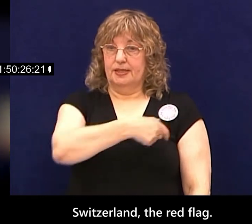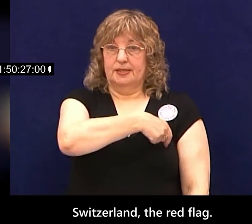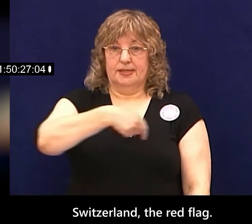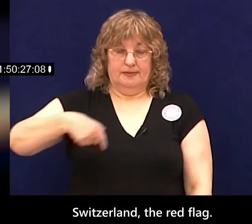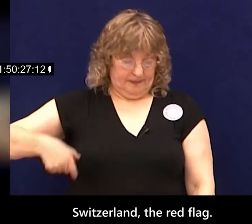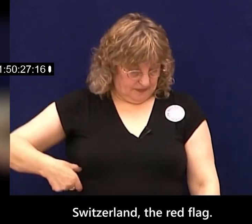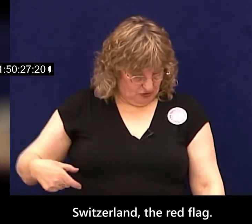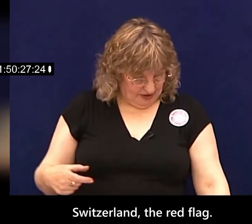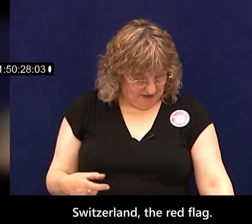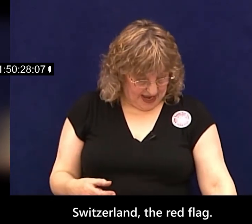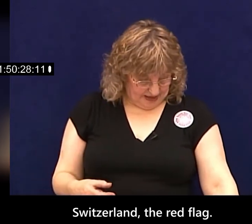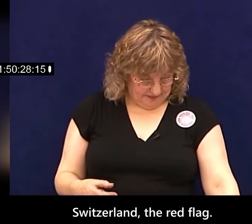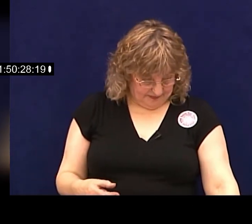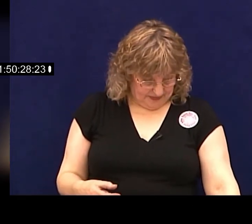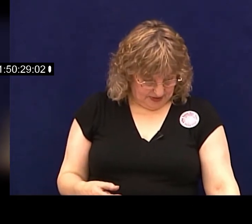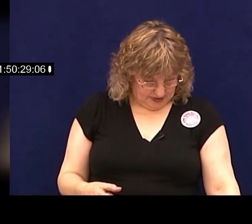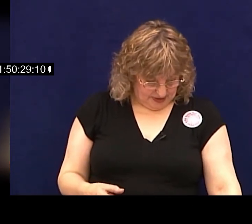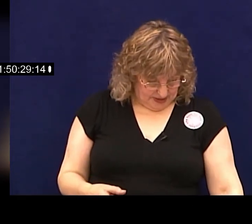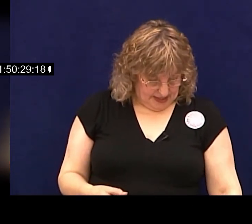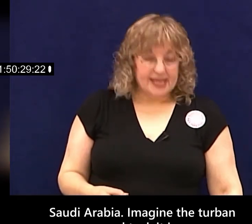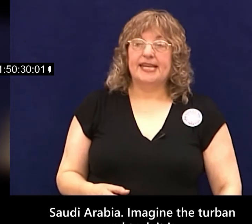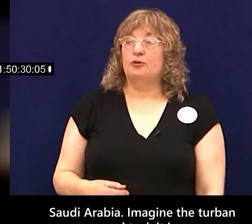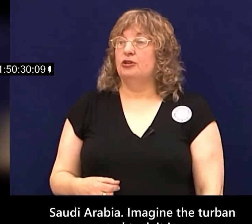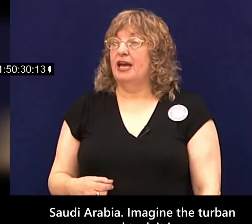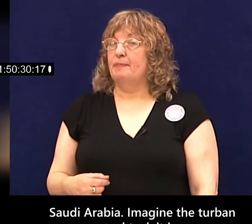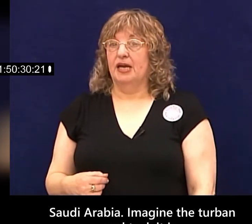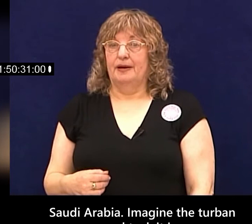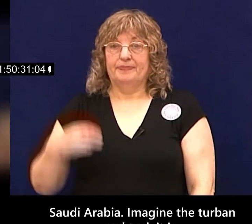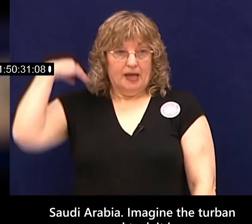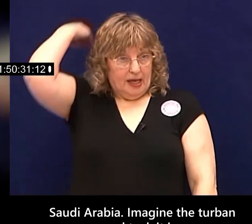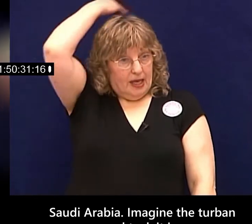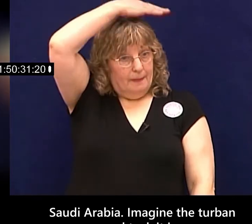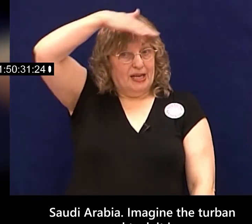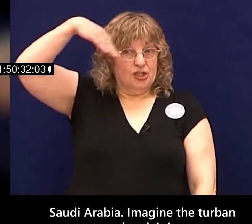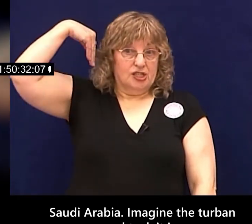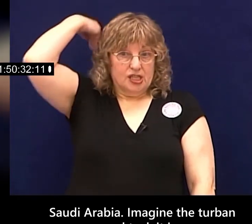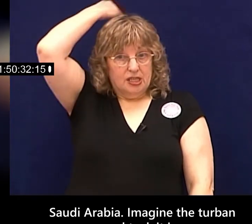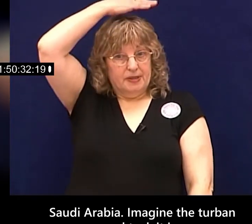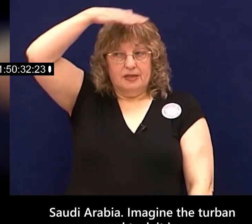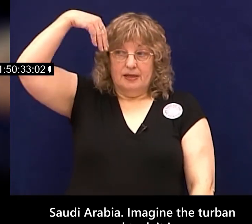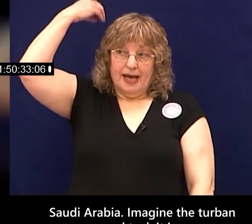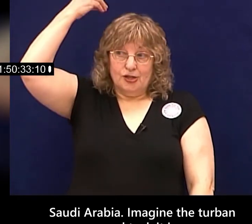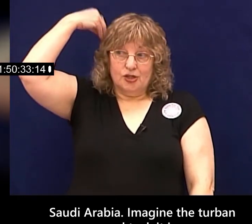Switzerland, the red flag. Saudi Arabia, imagine the turban and tuck it